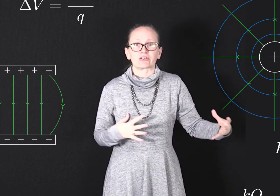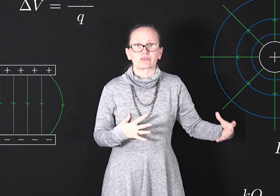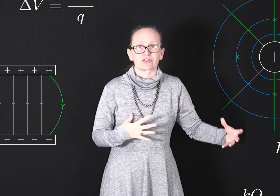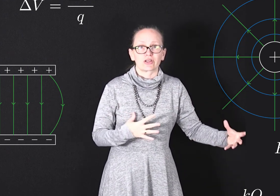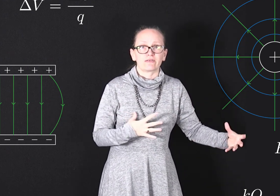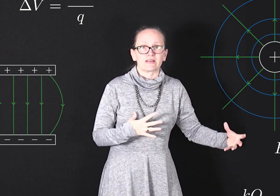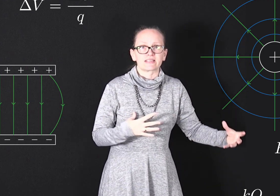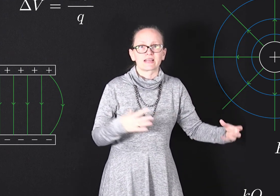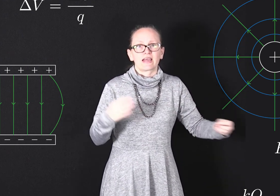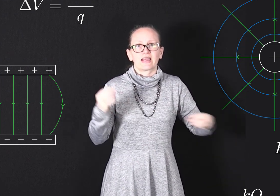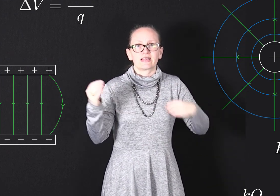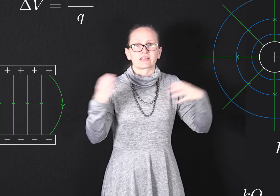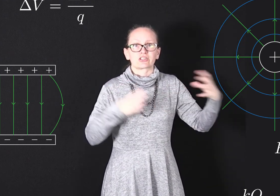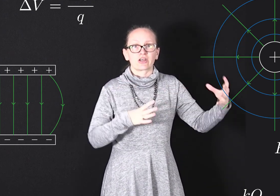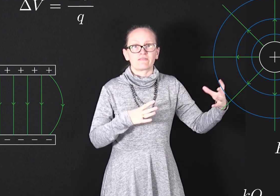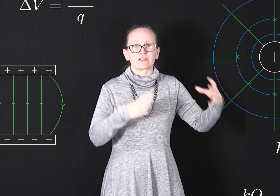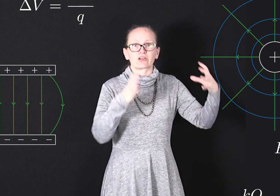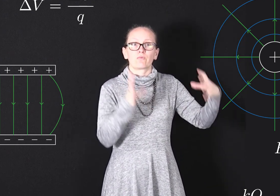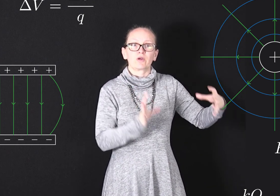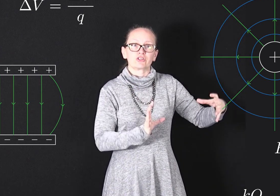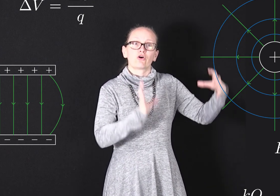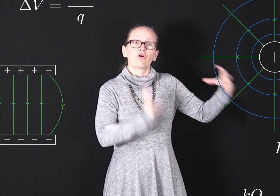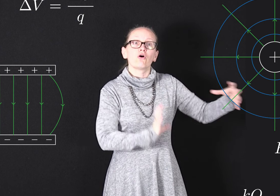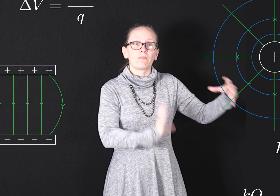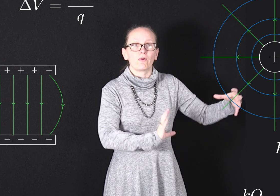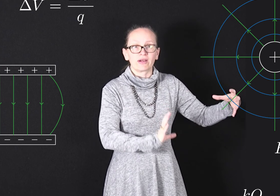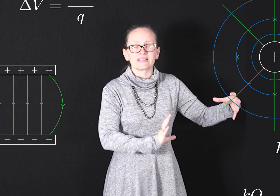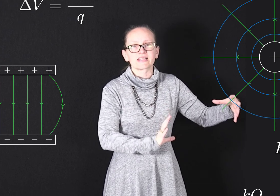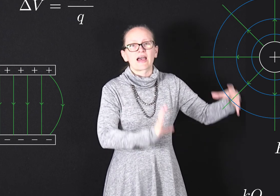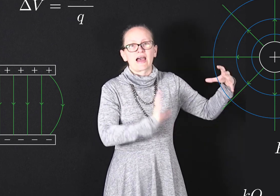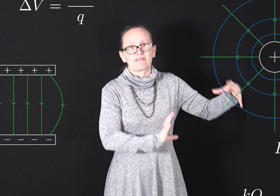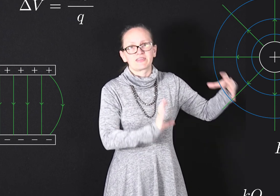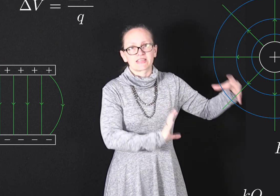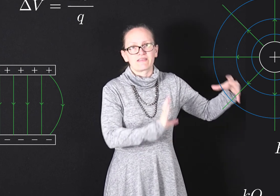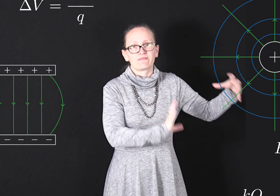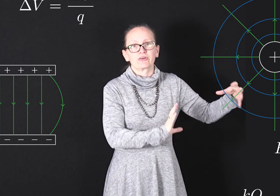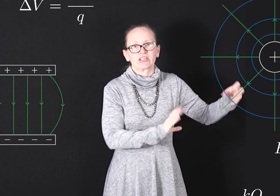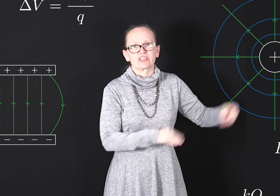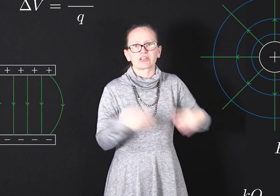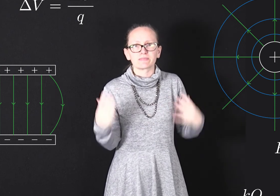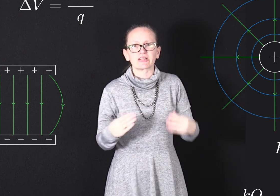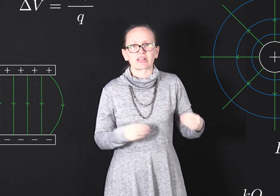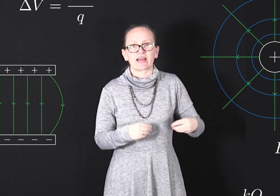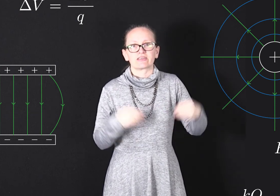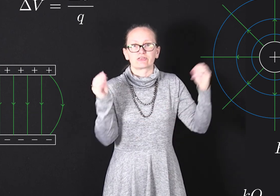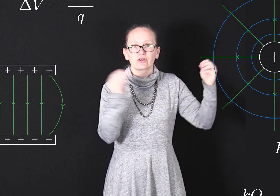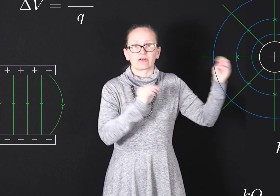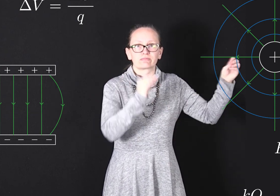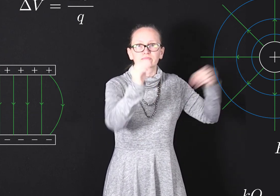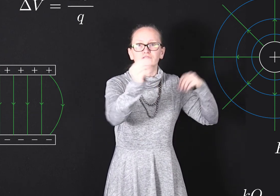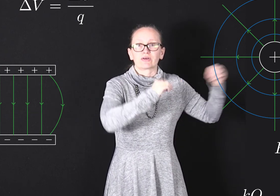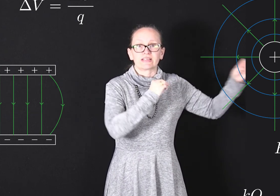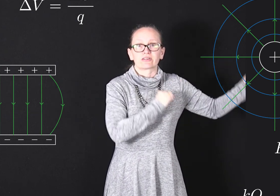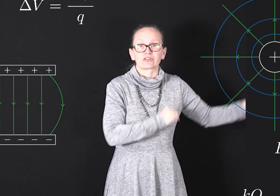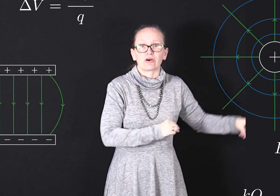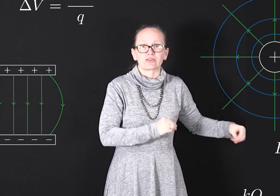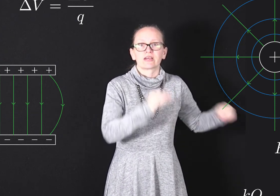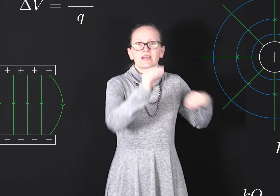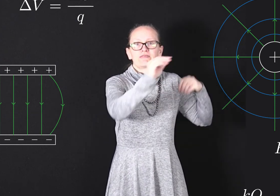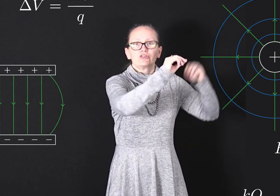equipotential surface is a surface on which all points have the same voltage. So it's much like joining the dots. If you